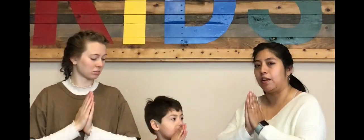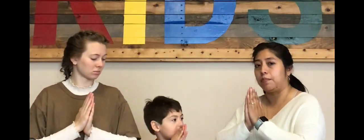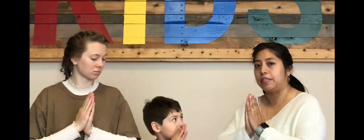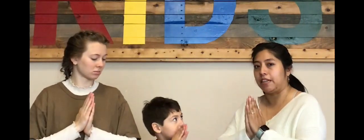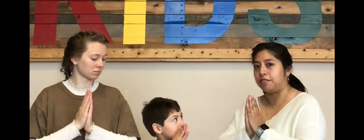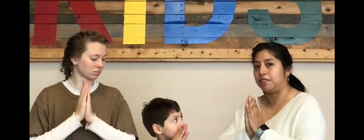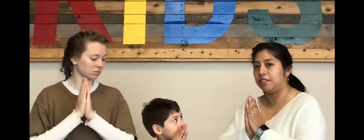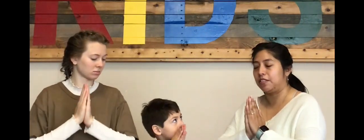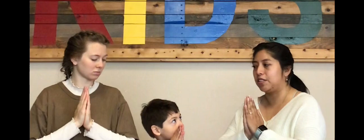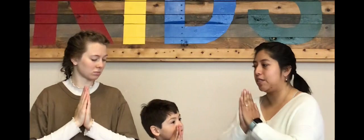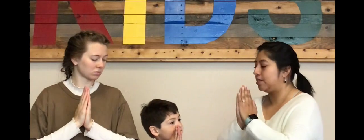and down.